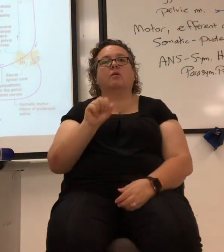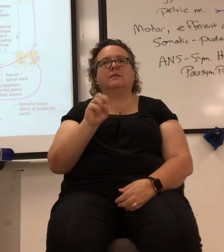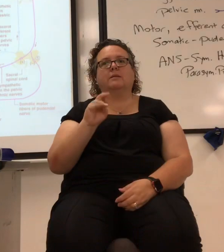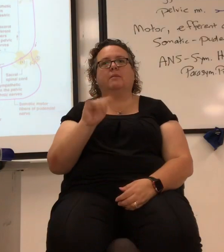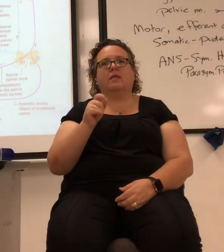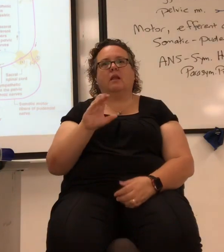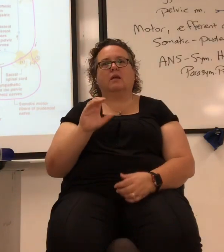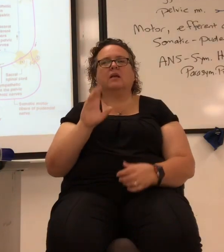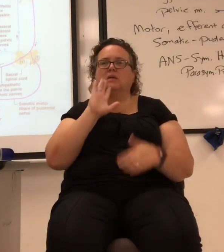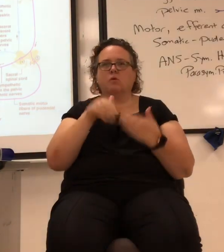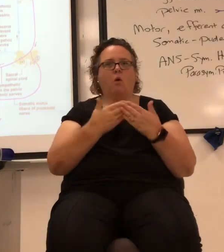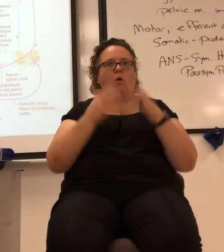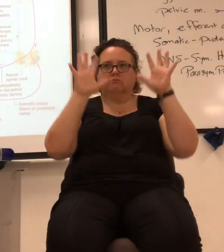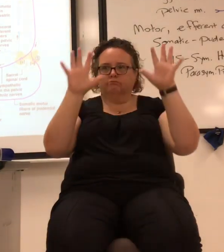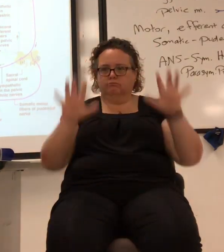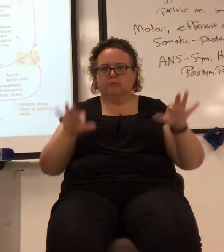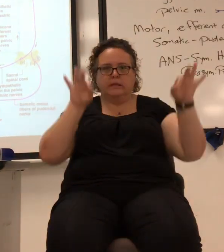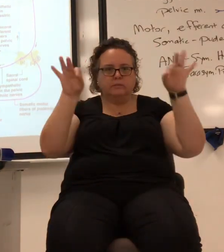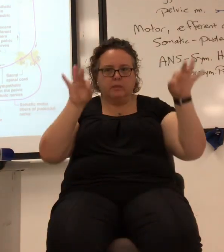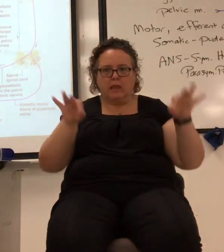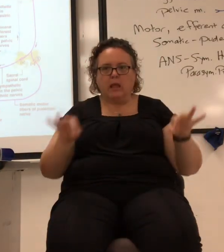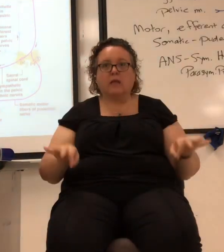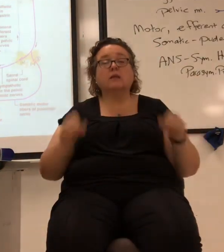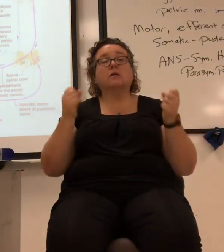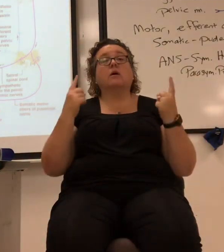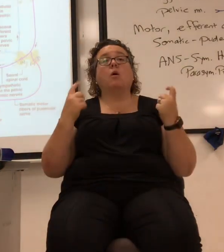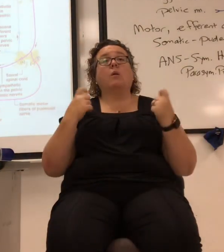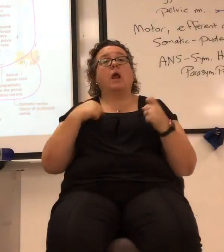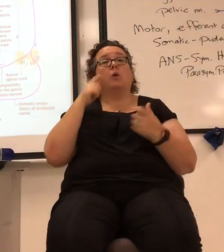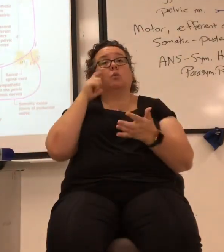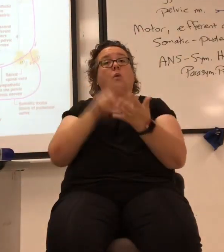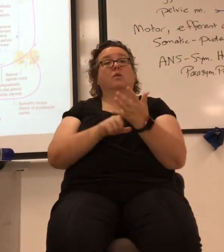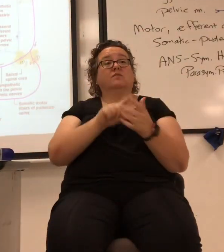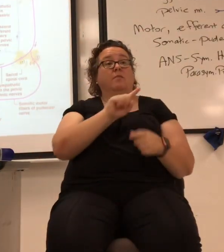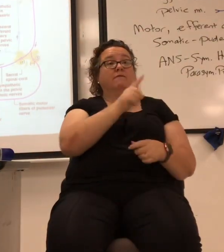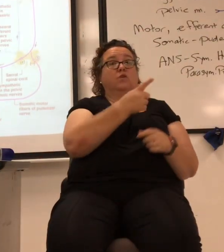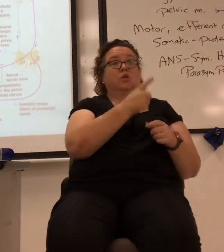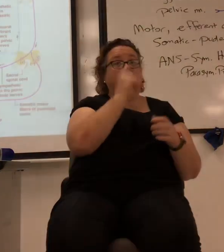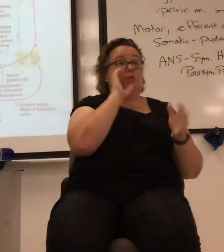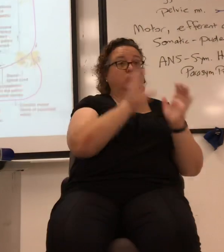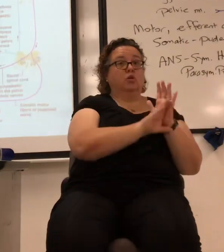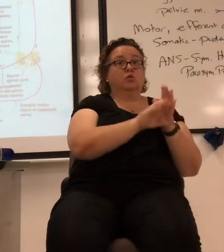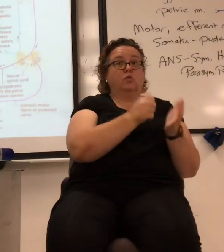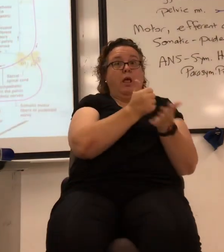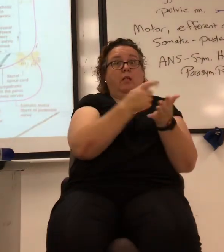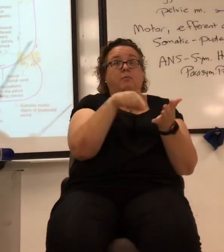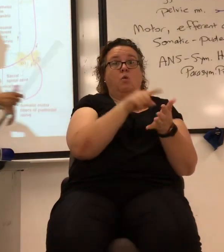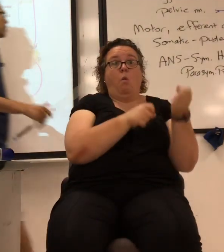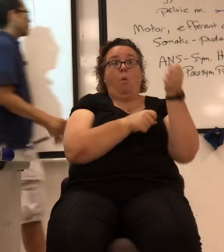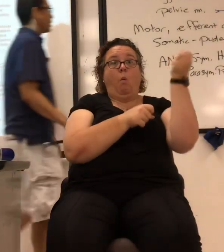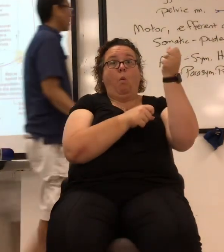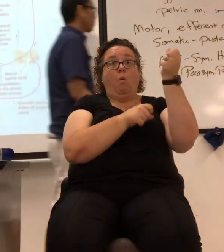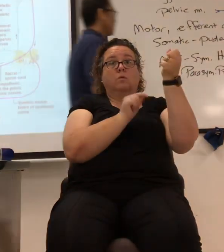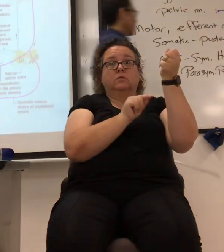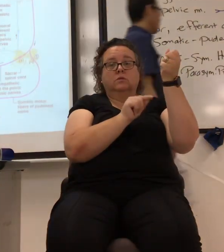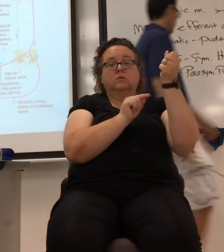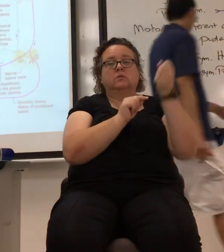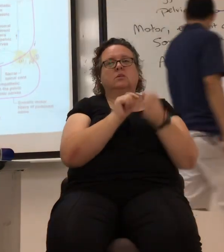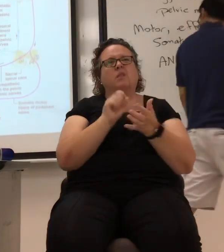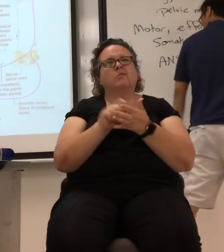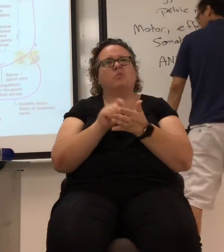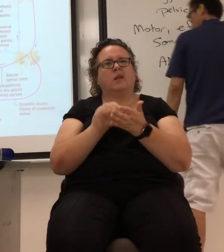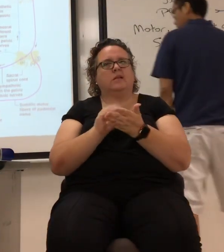system, and the bladder, and everything else. They show you part of the medulla, the pons, that's where these centers are. That's how the